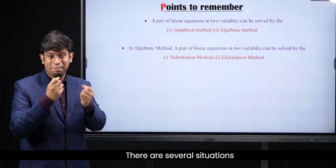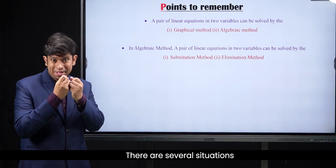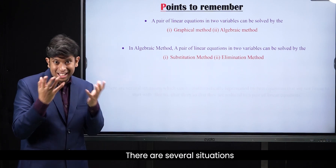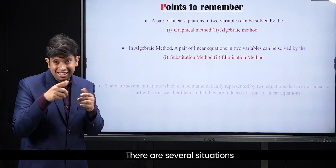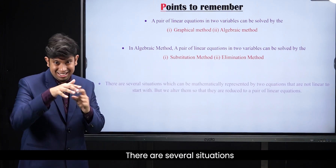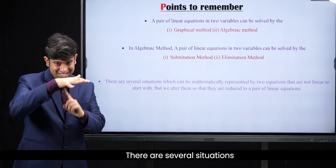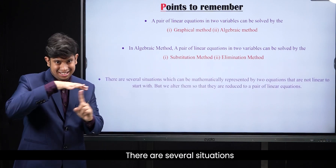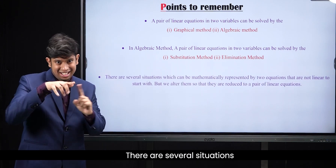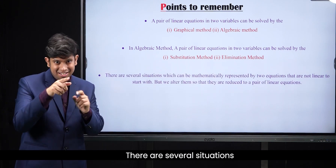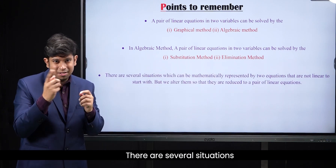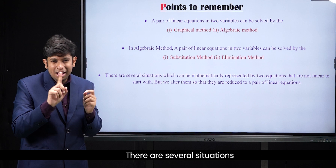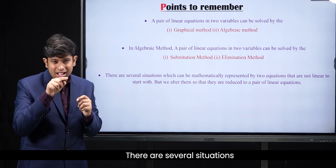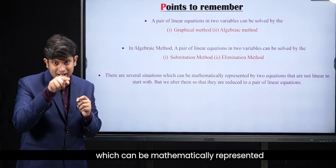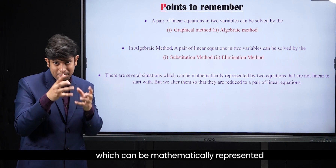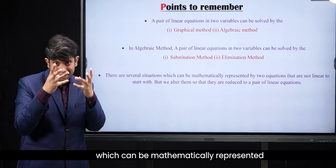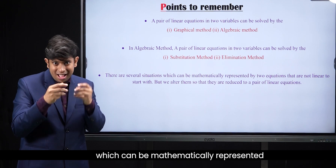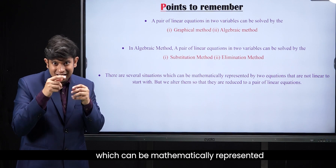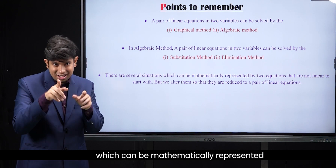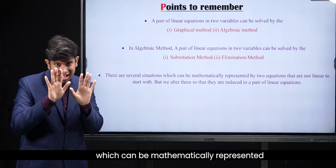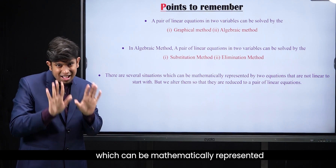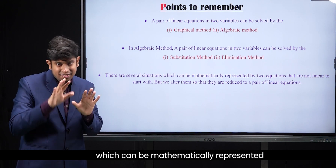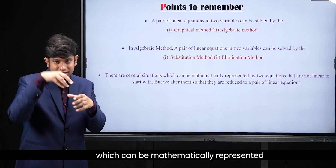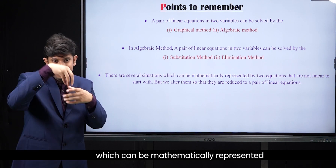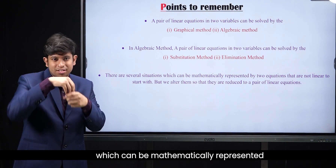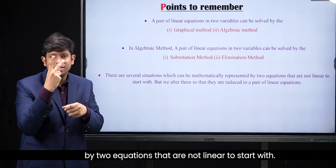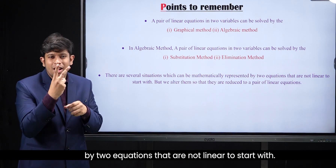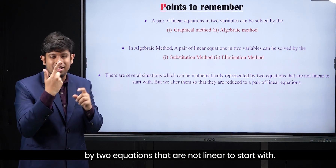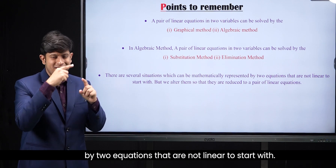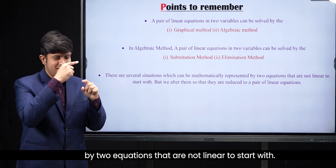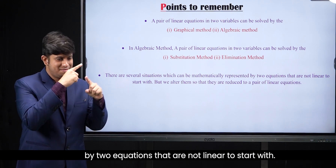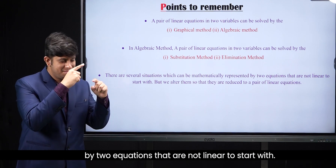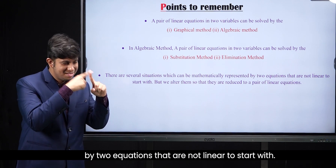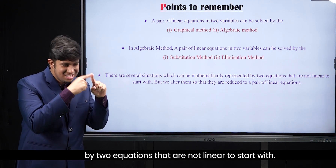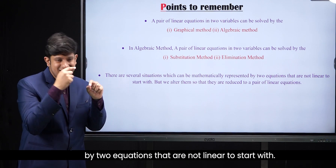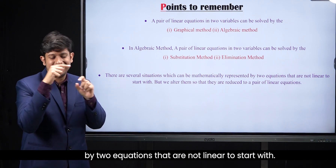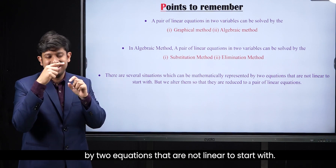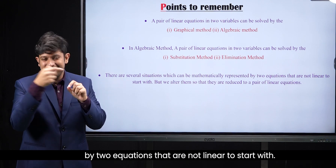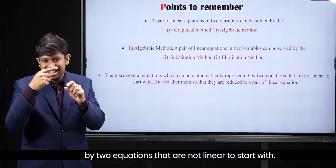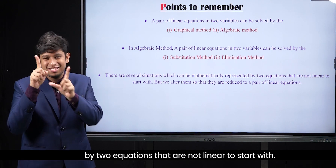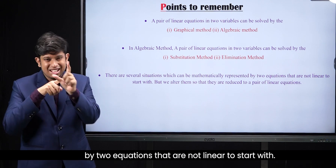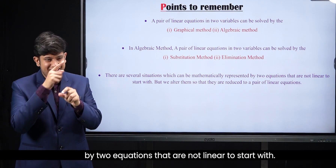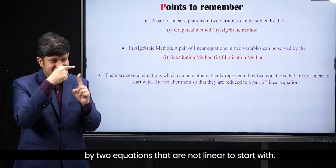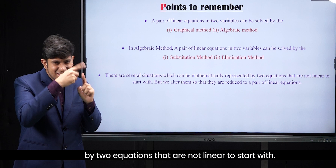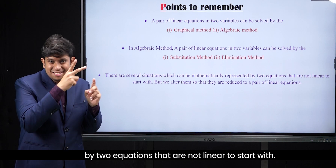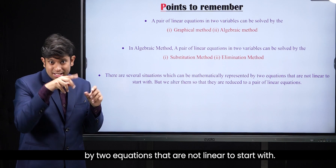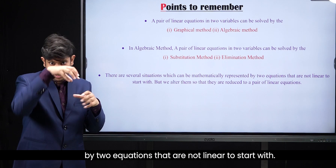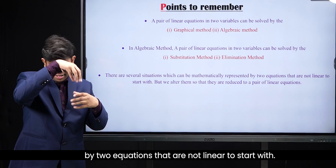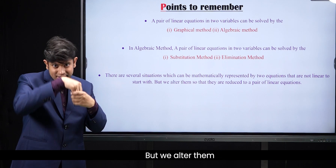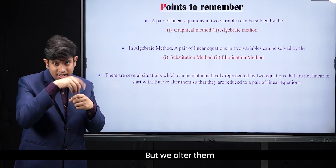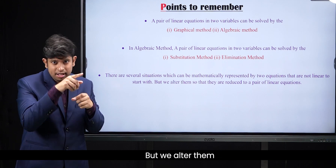There are several situations which can be mathematically represented by two equations that are not linear to start with, but